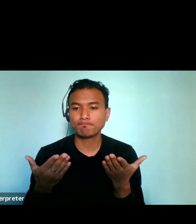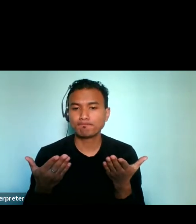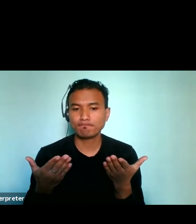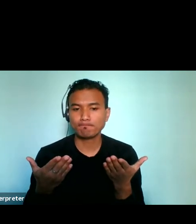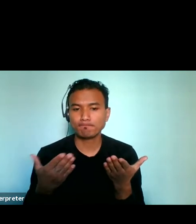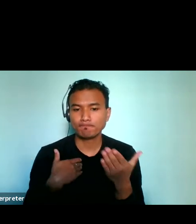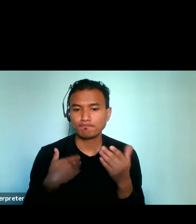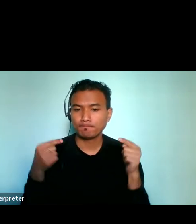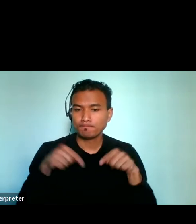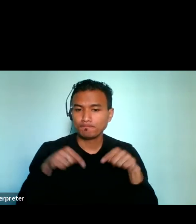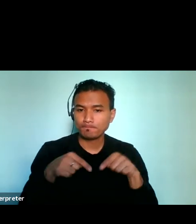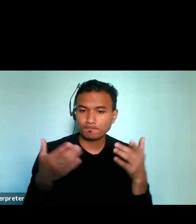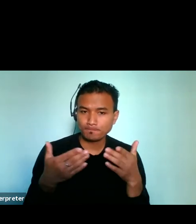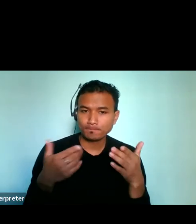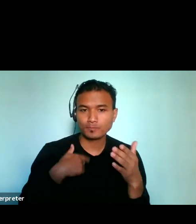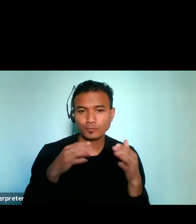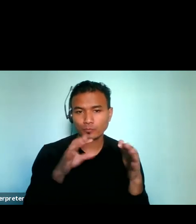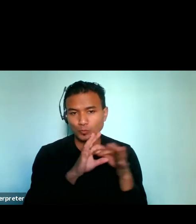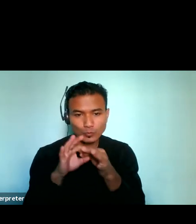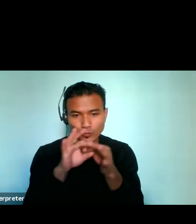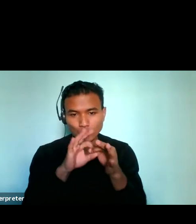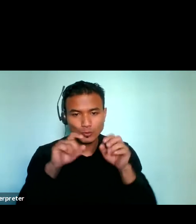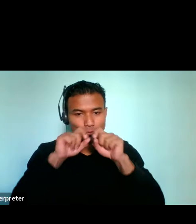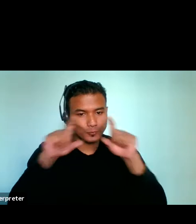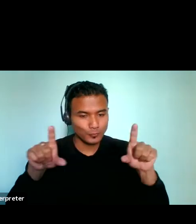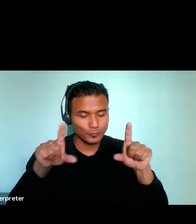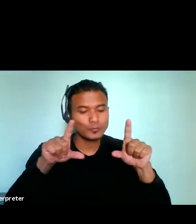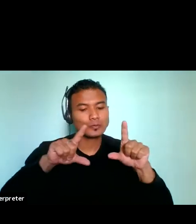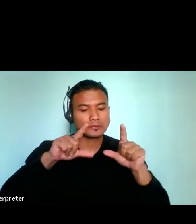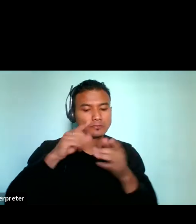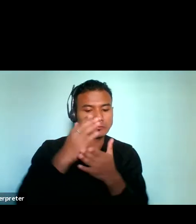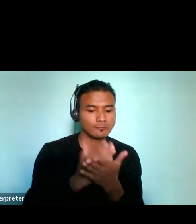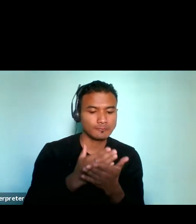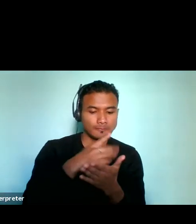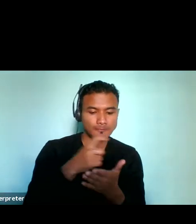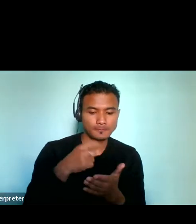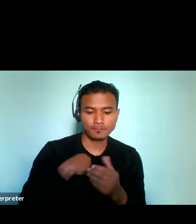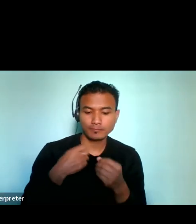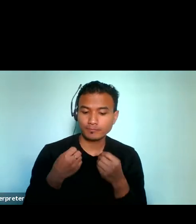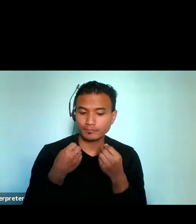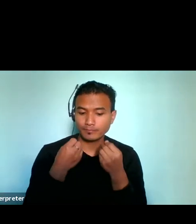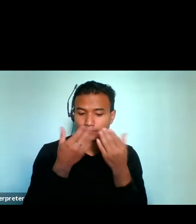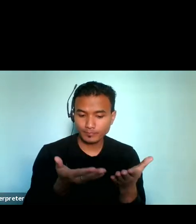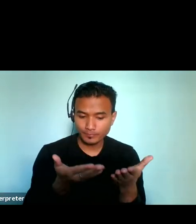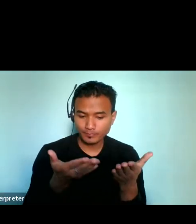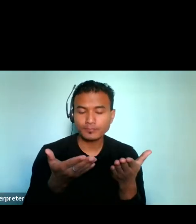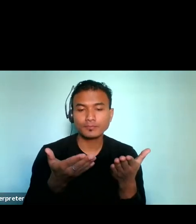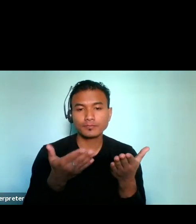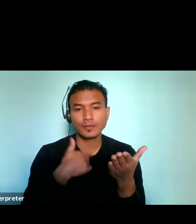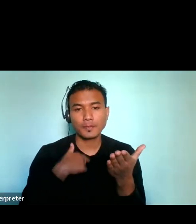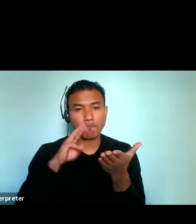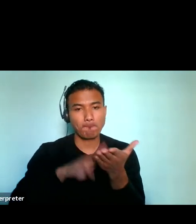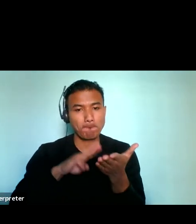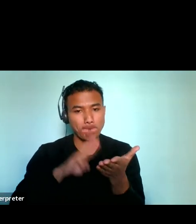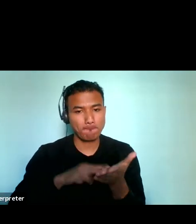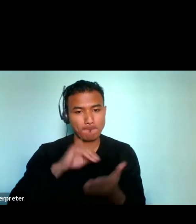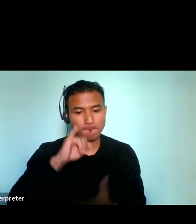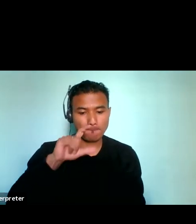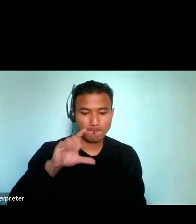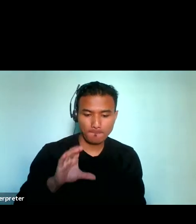I am here to just facilitate the closing of the forum, and I will give the floor to some of our members from